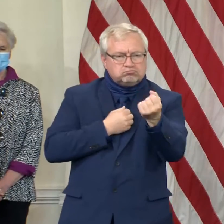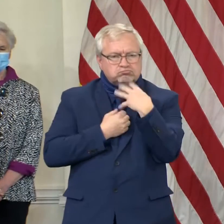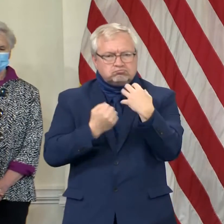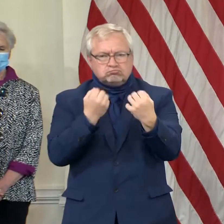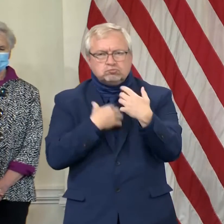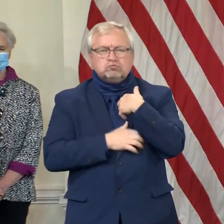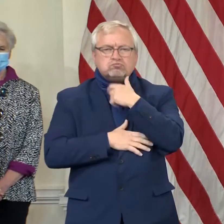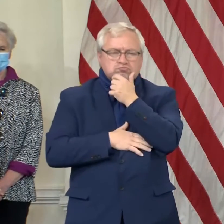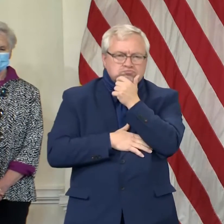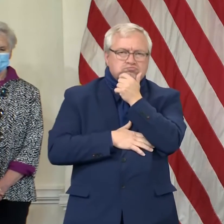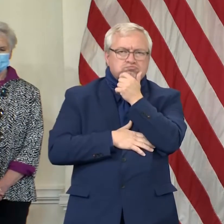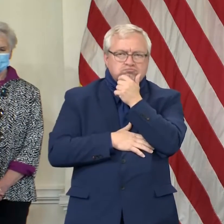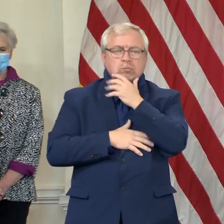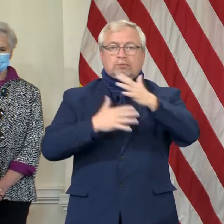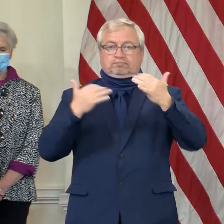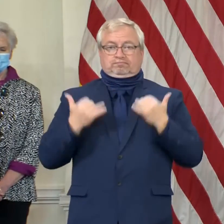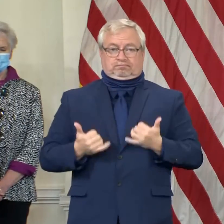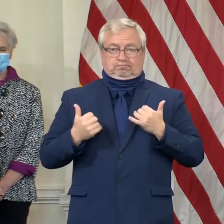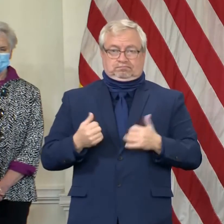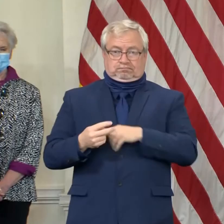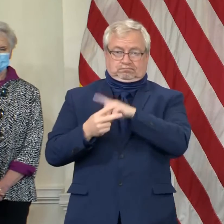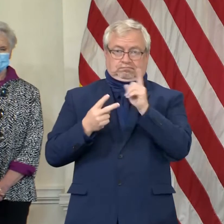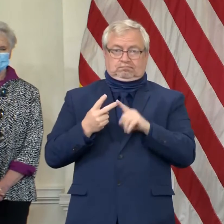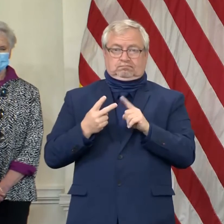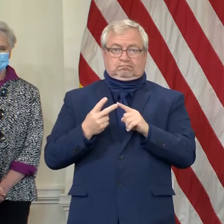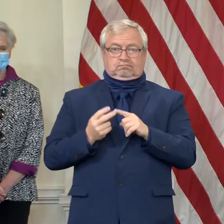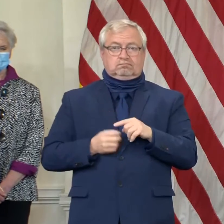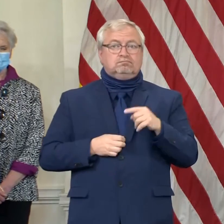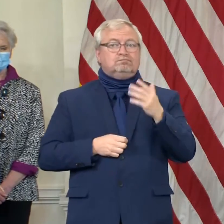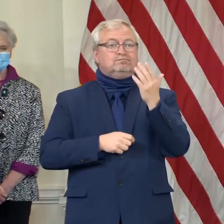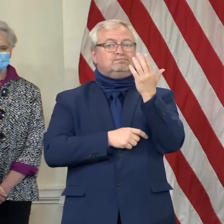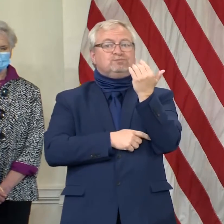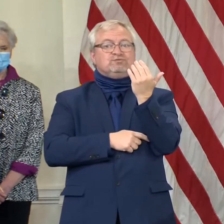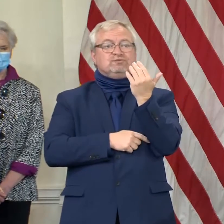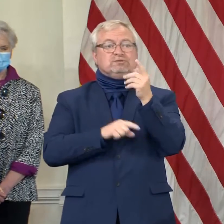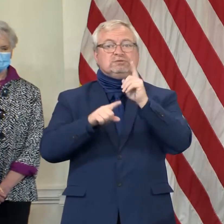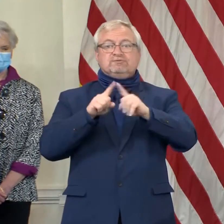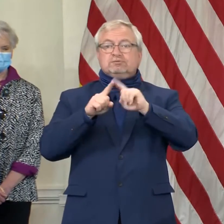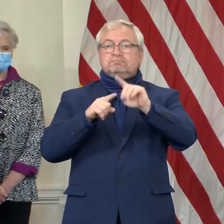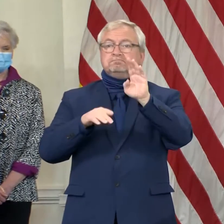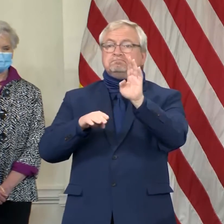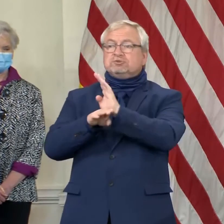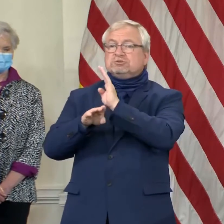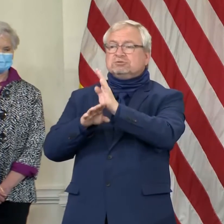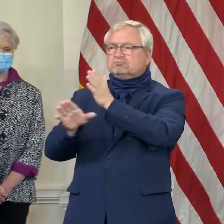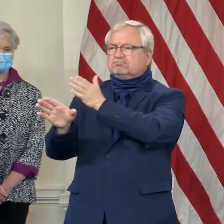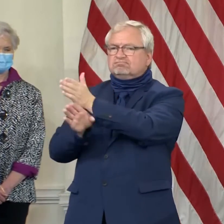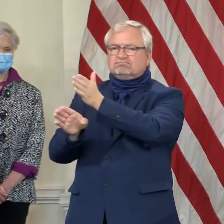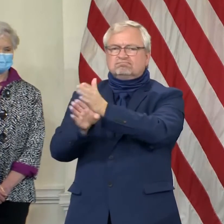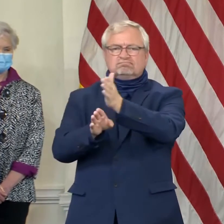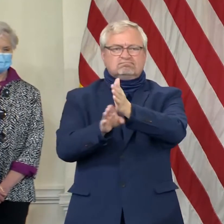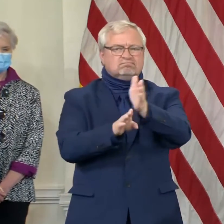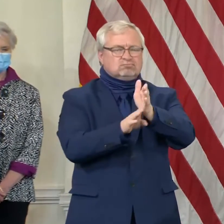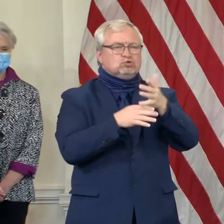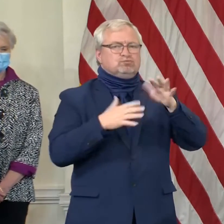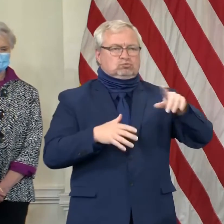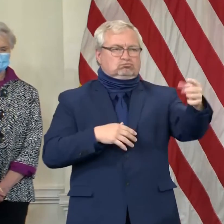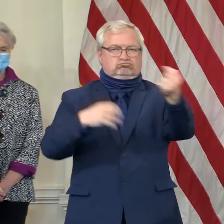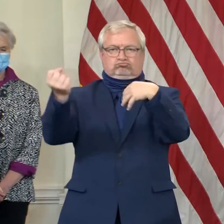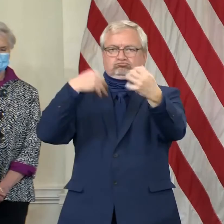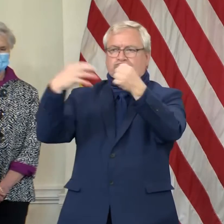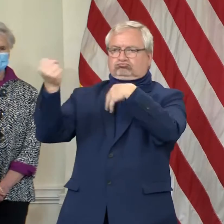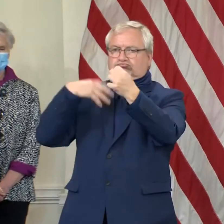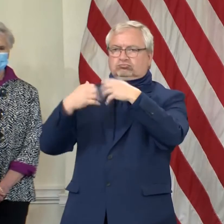reports from 15 industry-specific business advisory groups, including